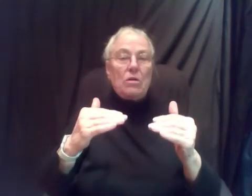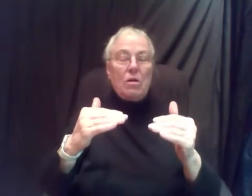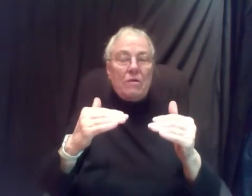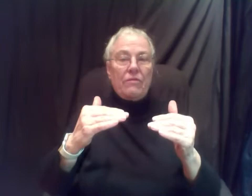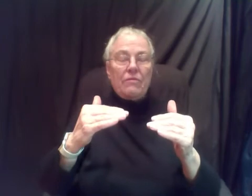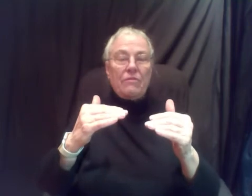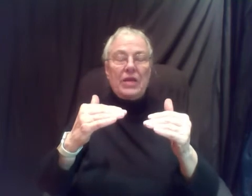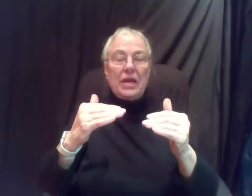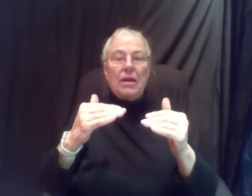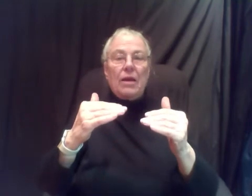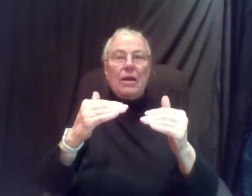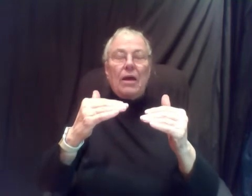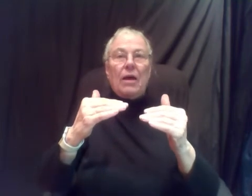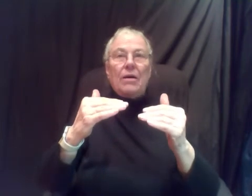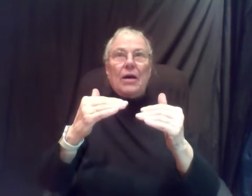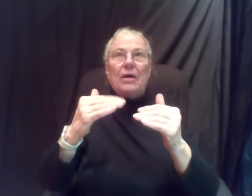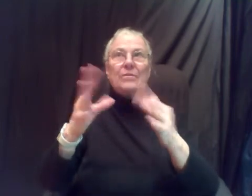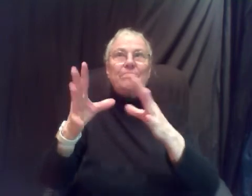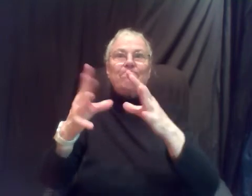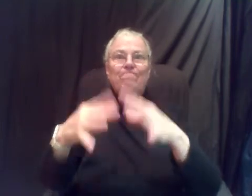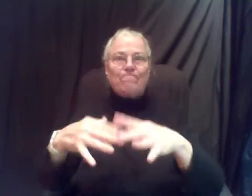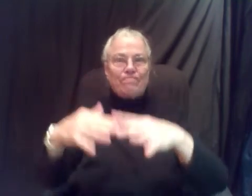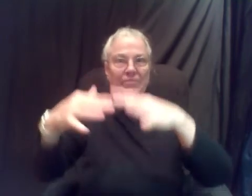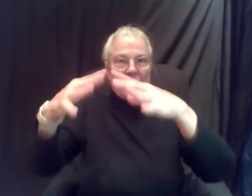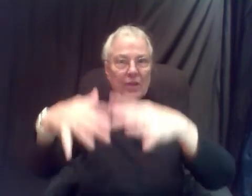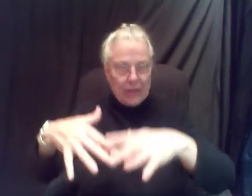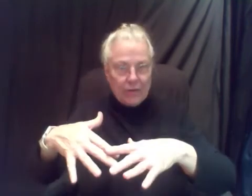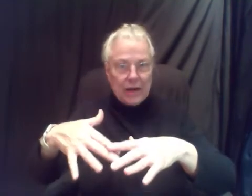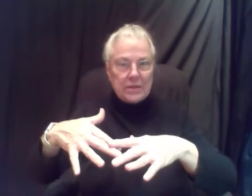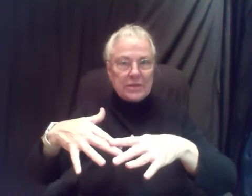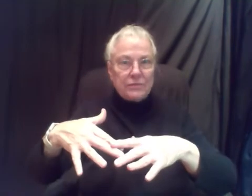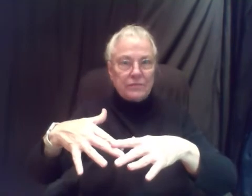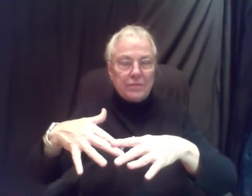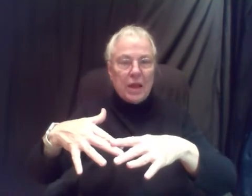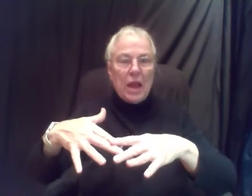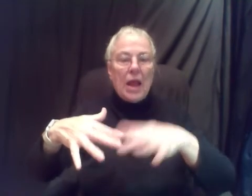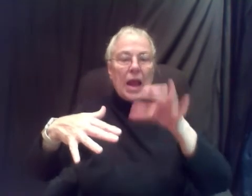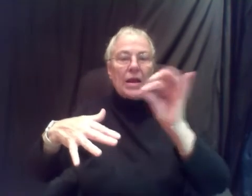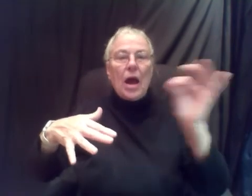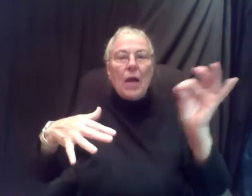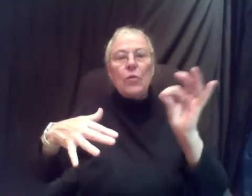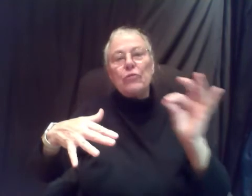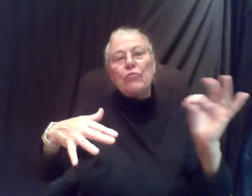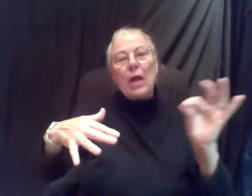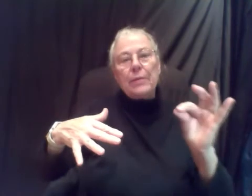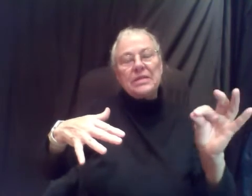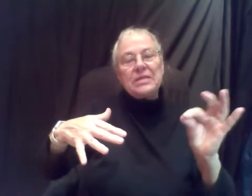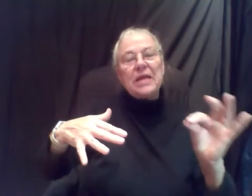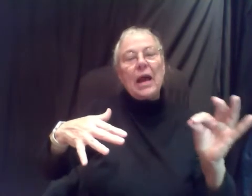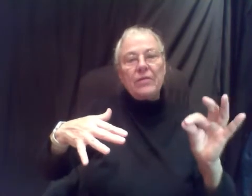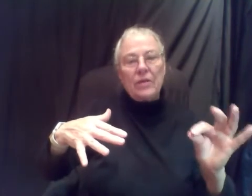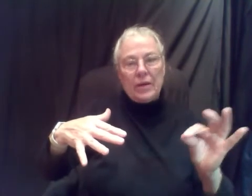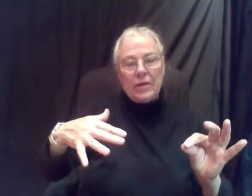off um, the lyrics, and I would write beside the lyrics